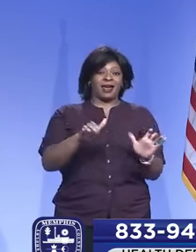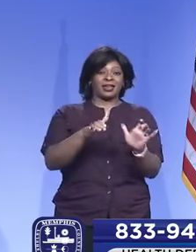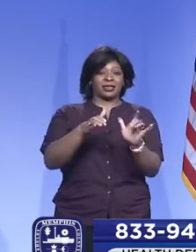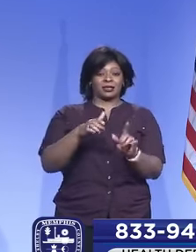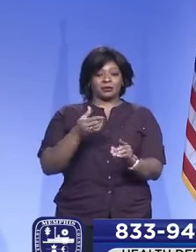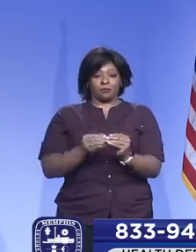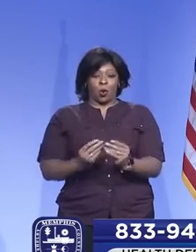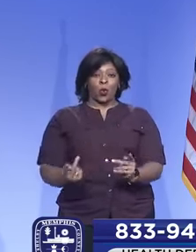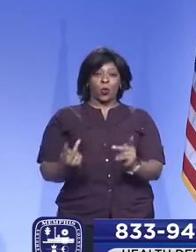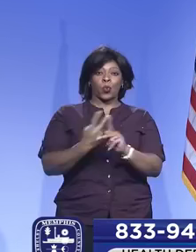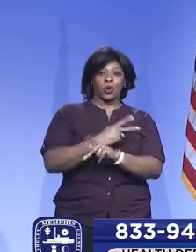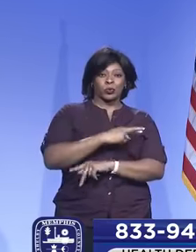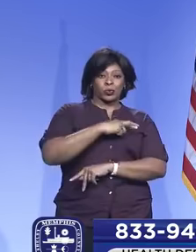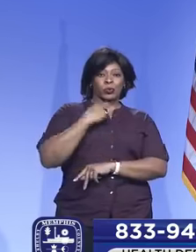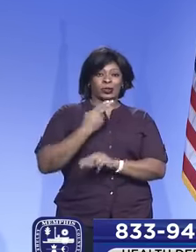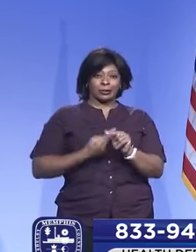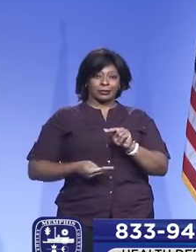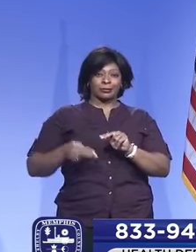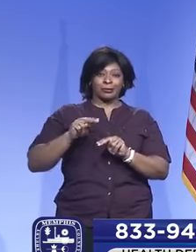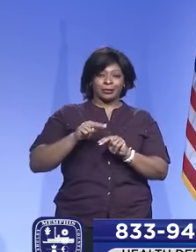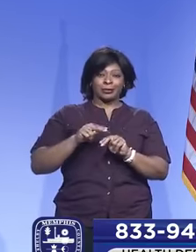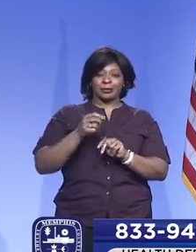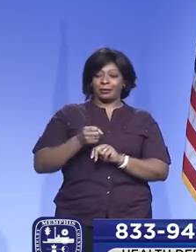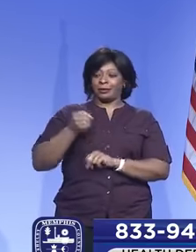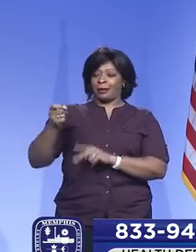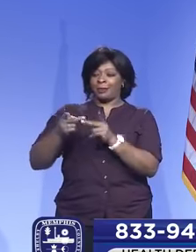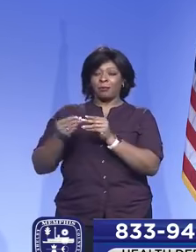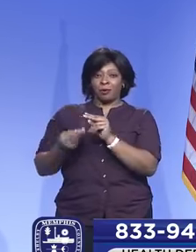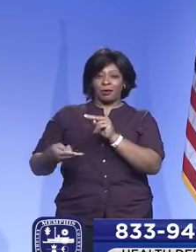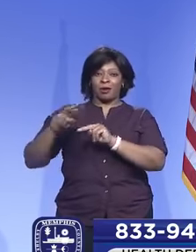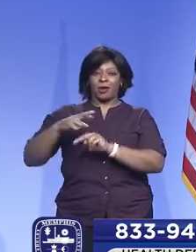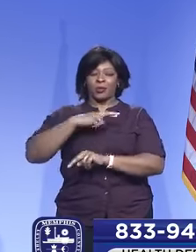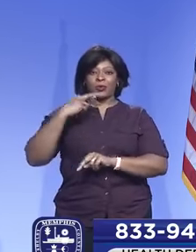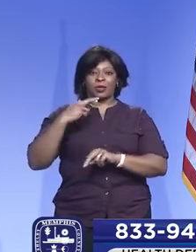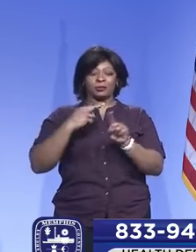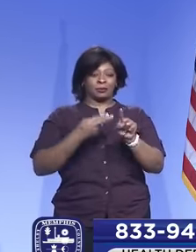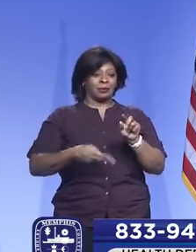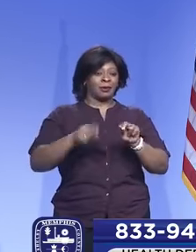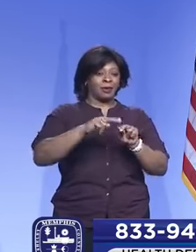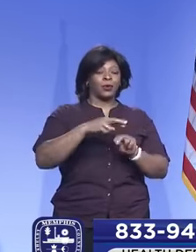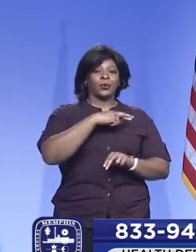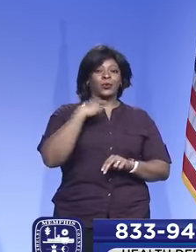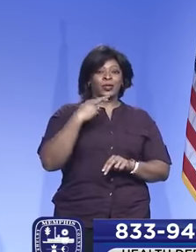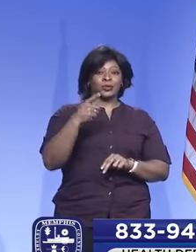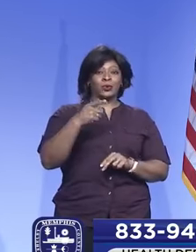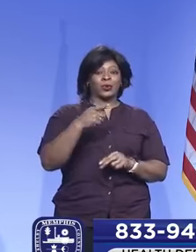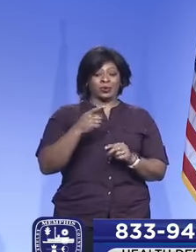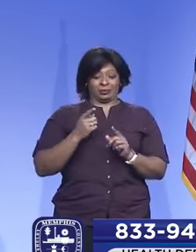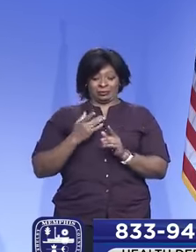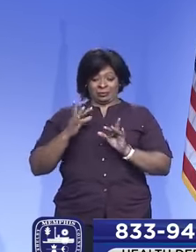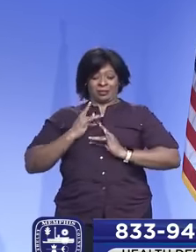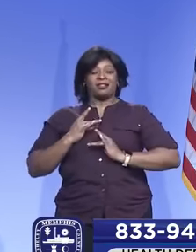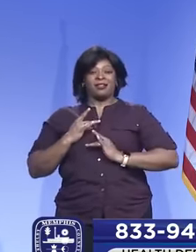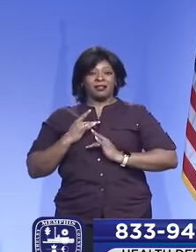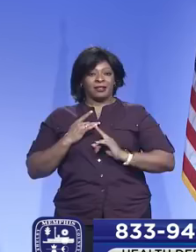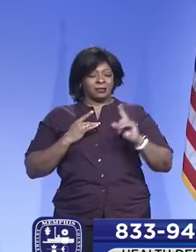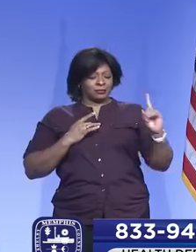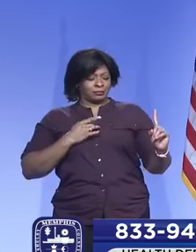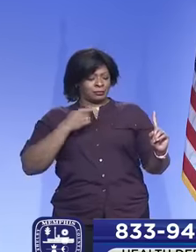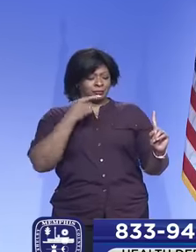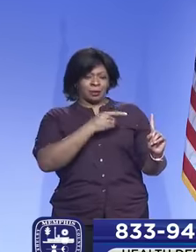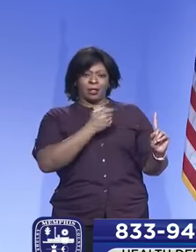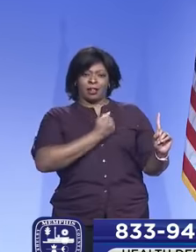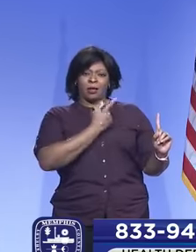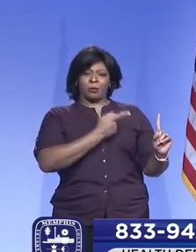you at risk, visit places that place you at risk, are you around loved ones who are more